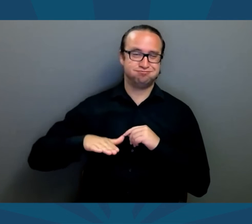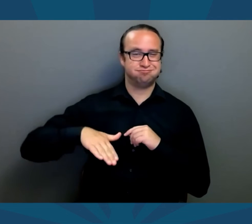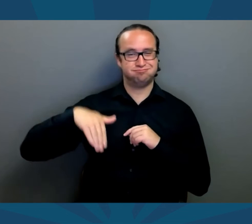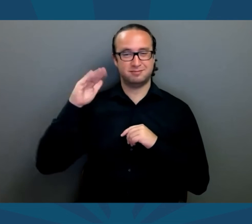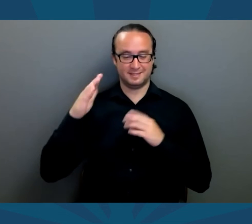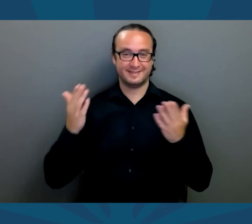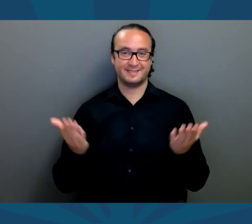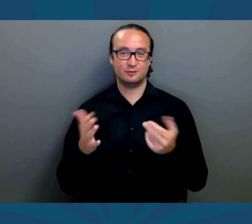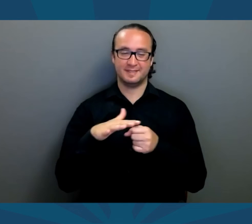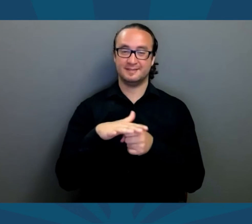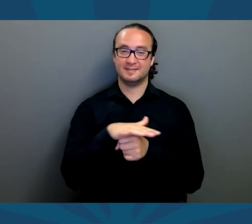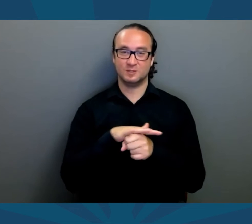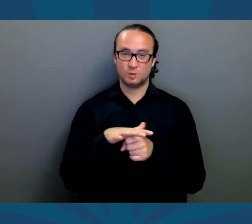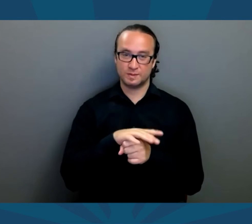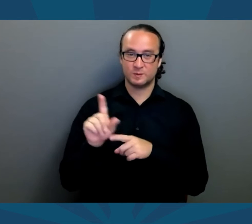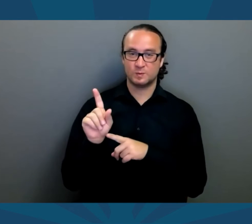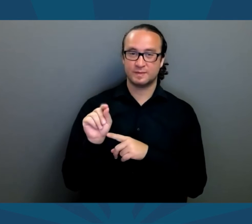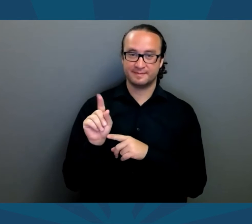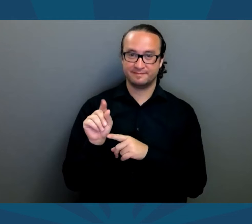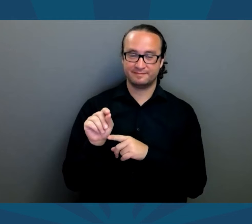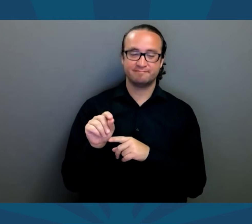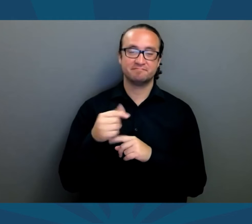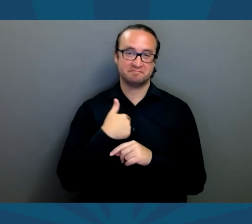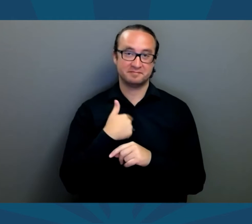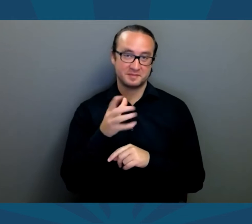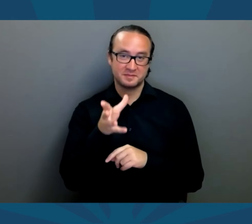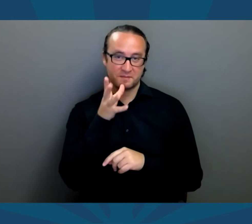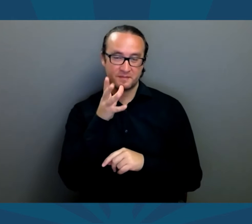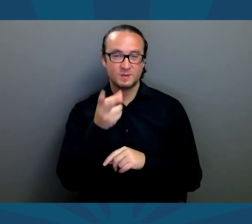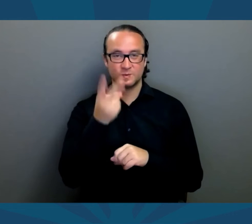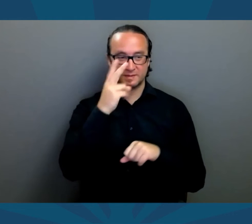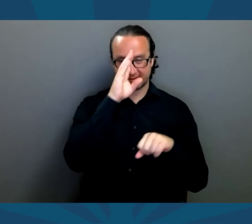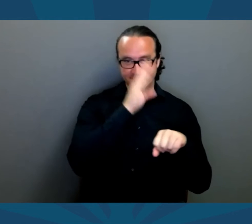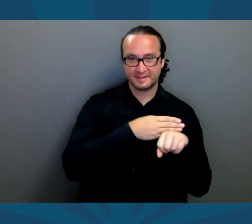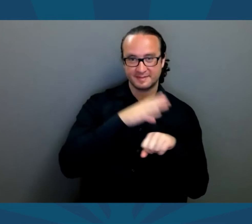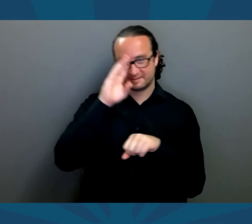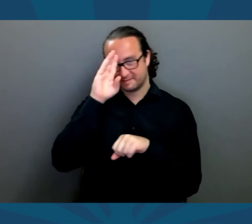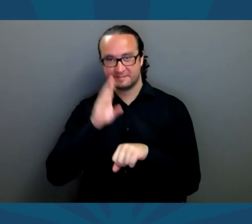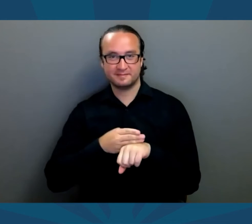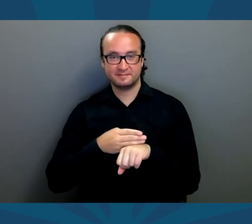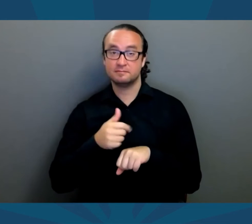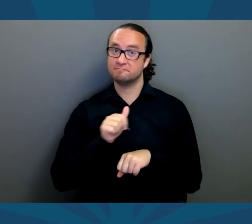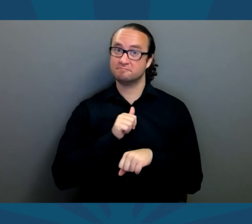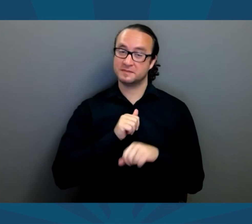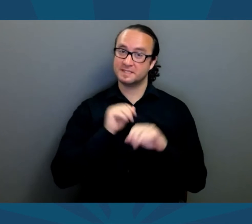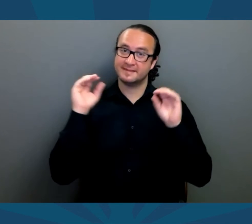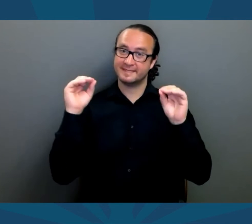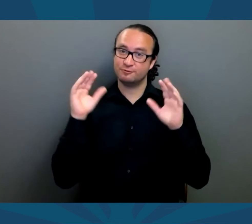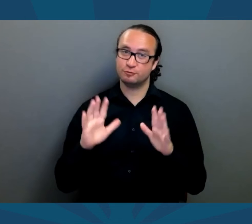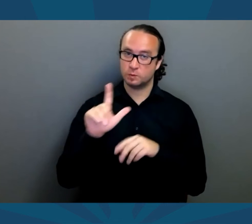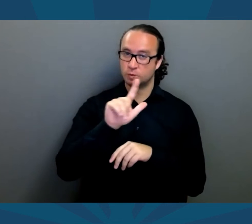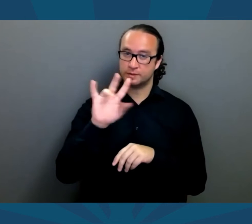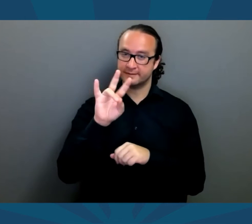I've spent my life in LD20 as the mom of two sons, a teacher for 27 years